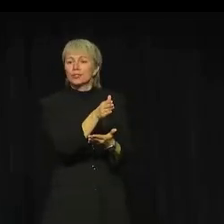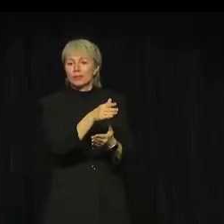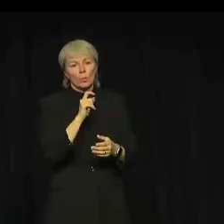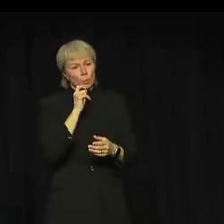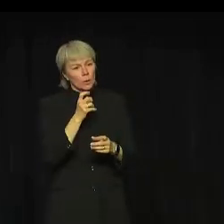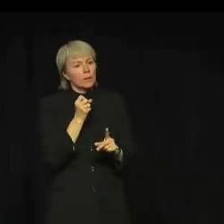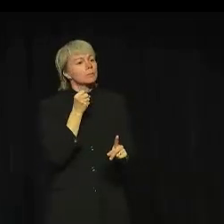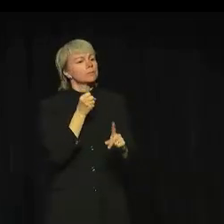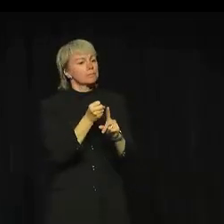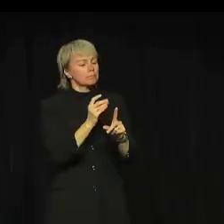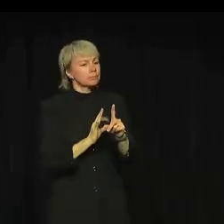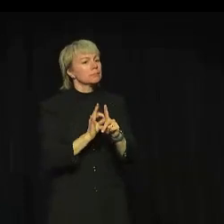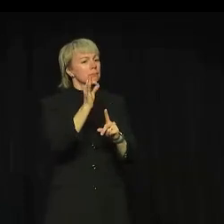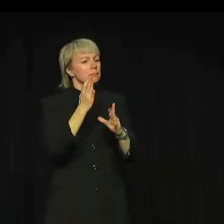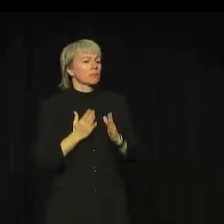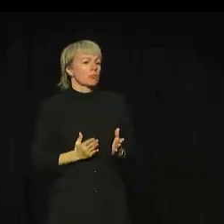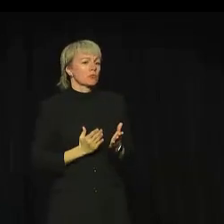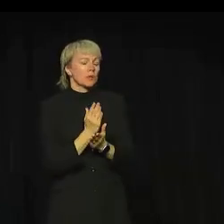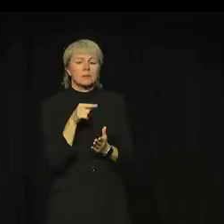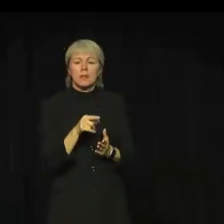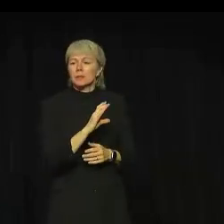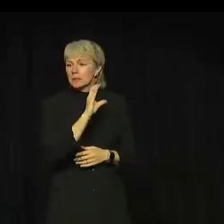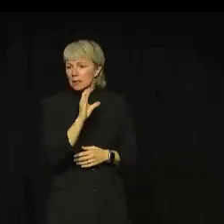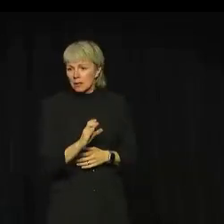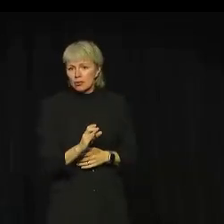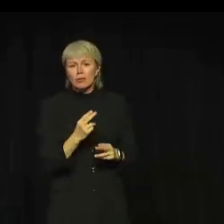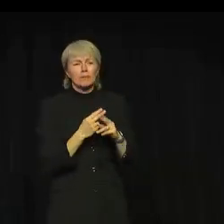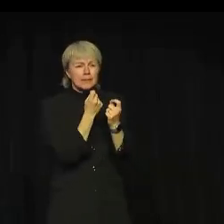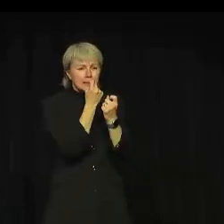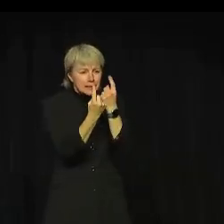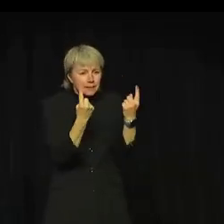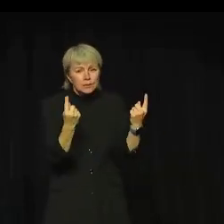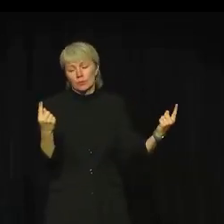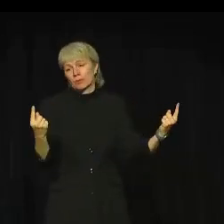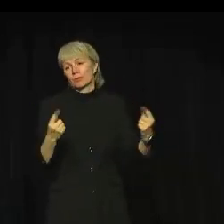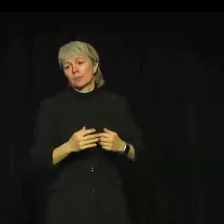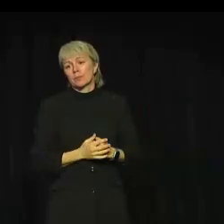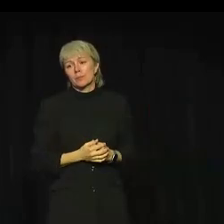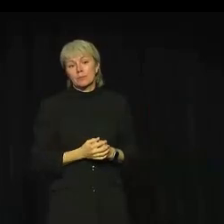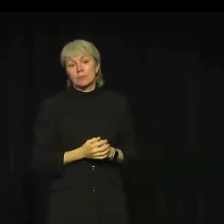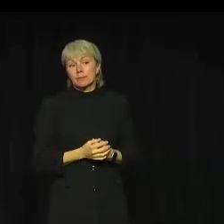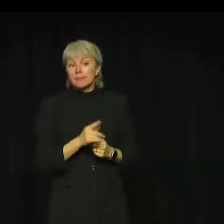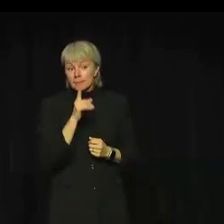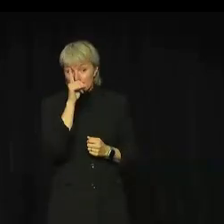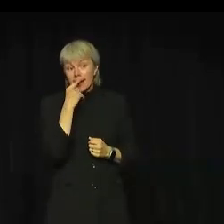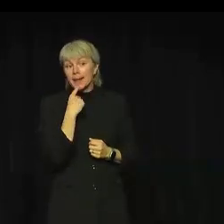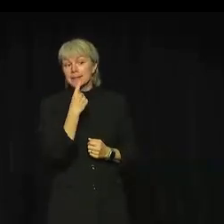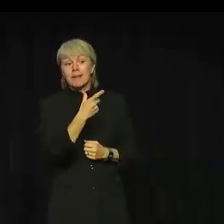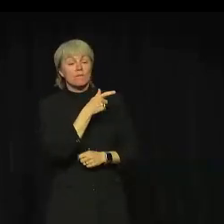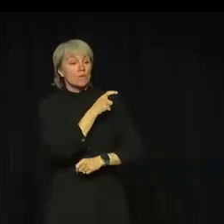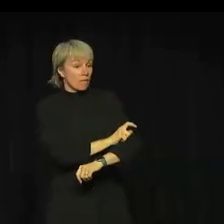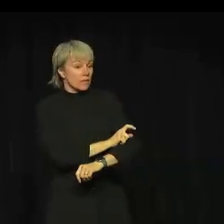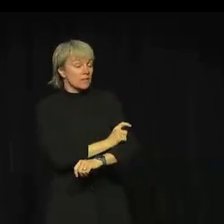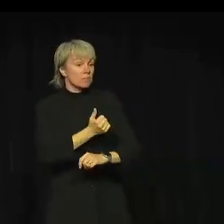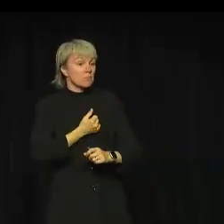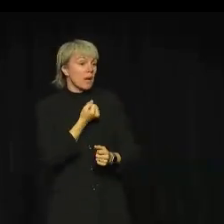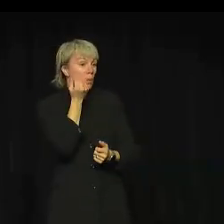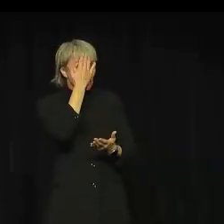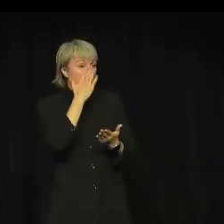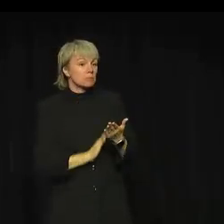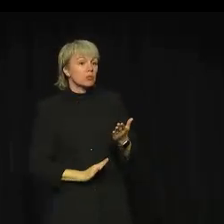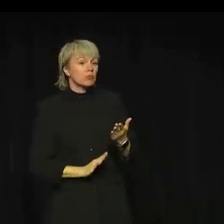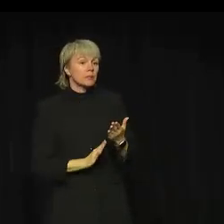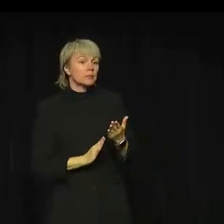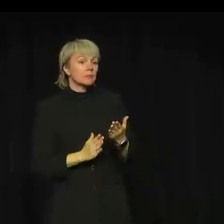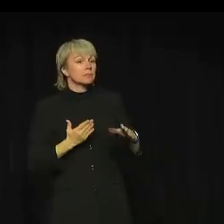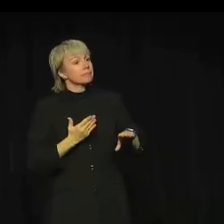to human rights in this country and for every person in this country. And I can say this with confidence based on my experience practicing